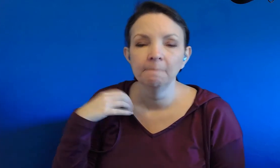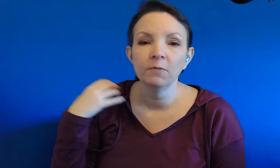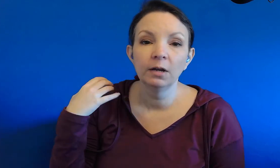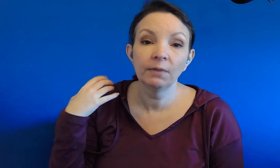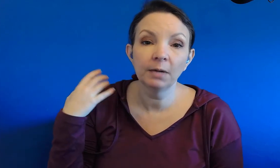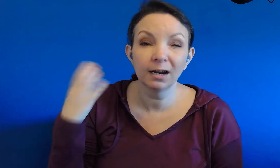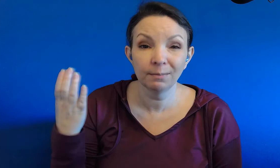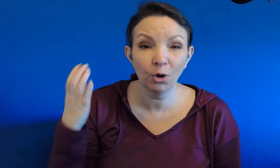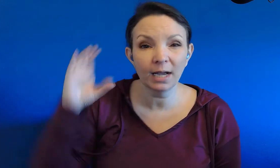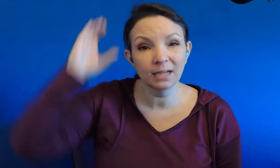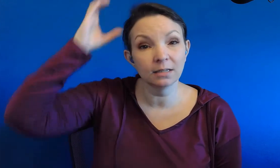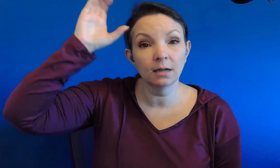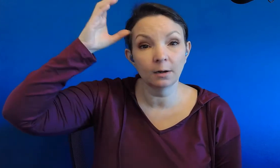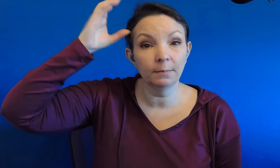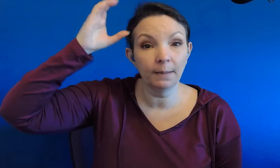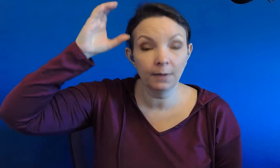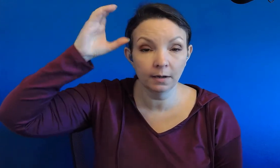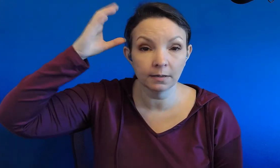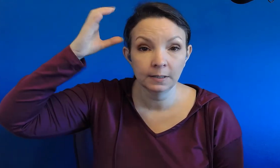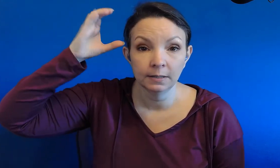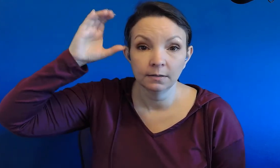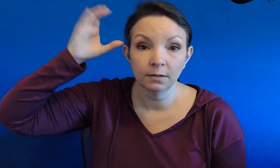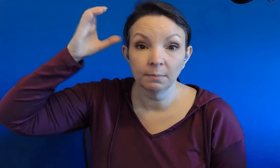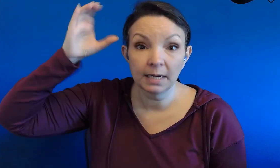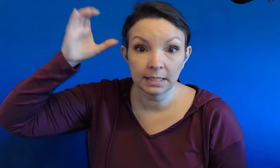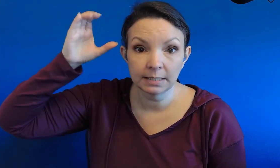I'm talking to boy cousin, I'm going to be up here near my cousin.